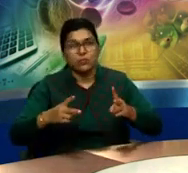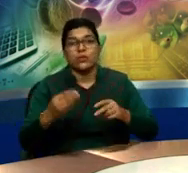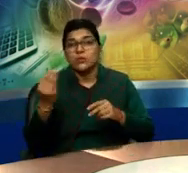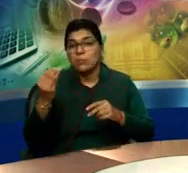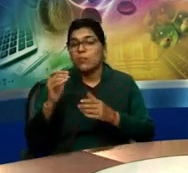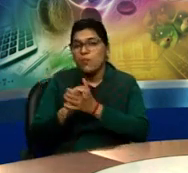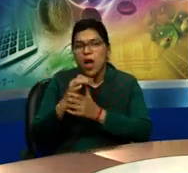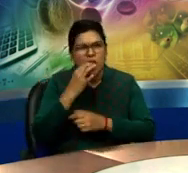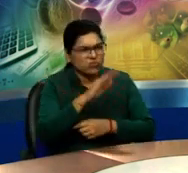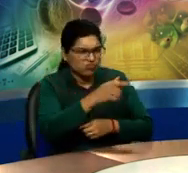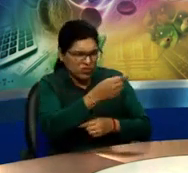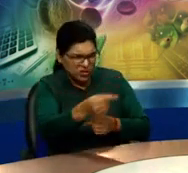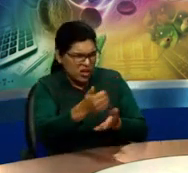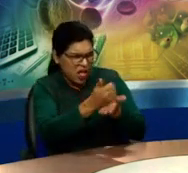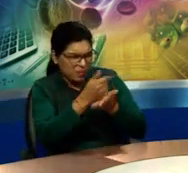is also not good.